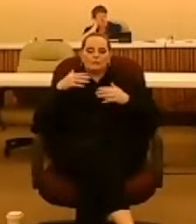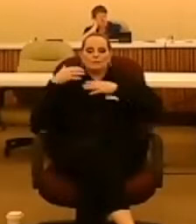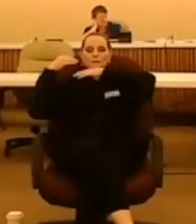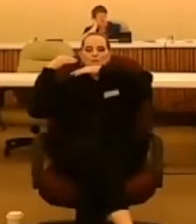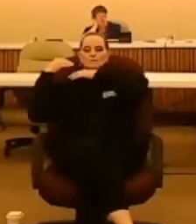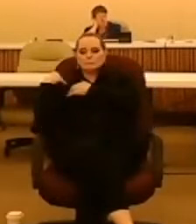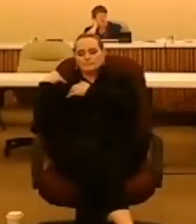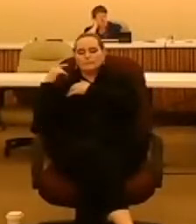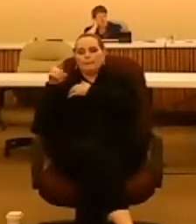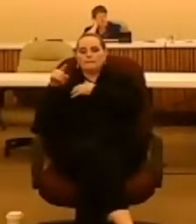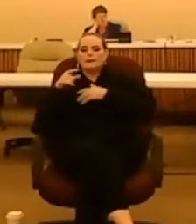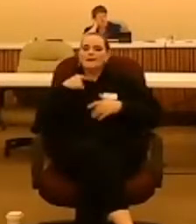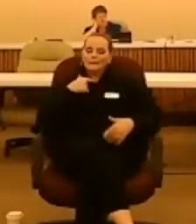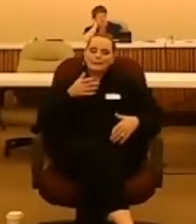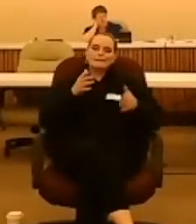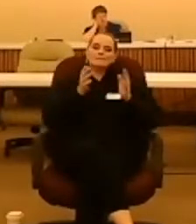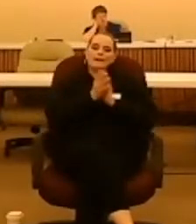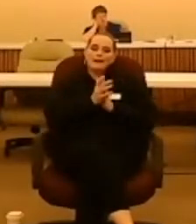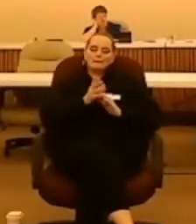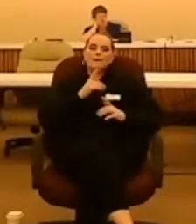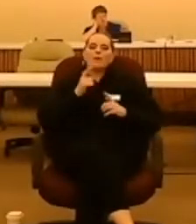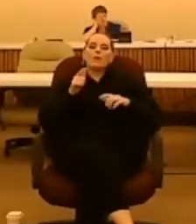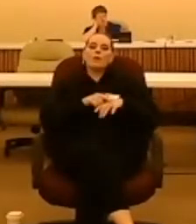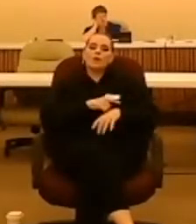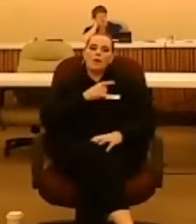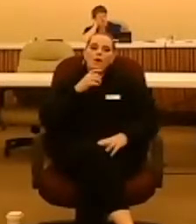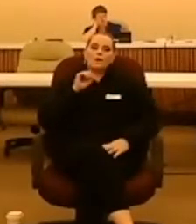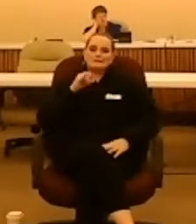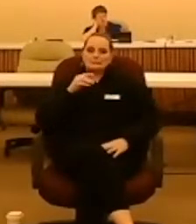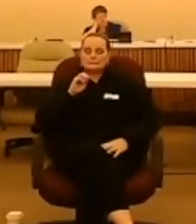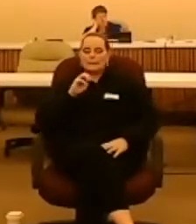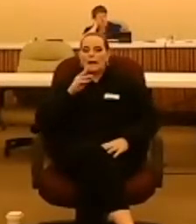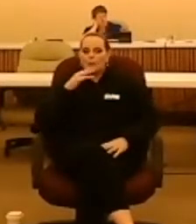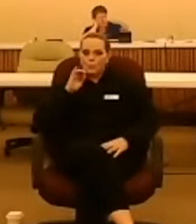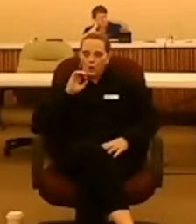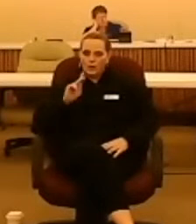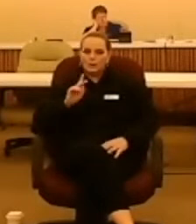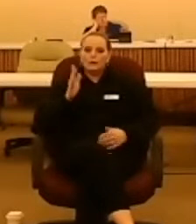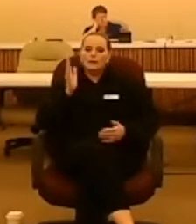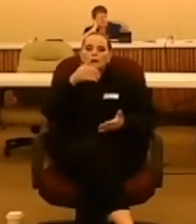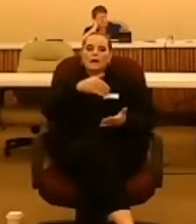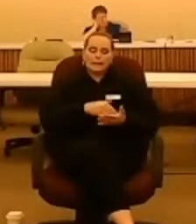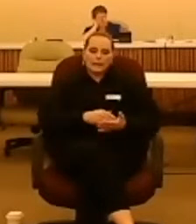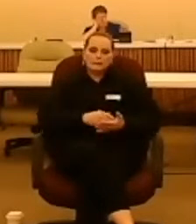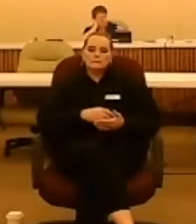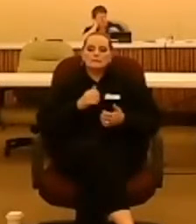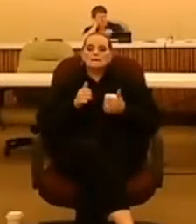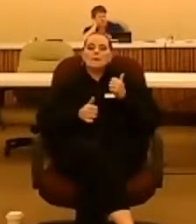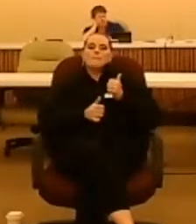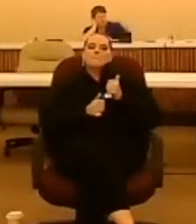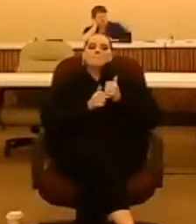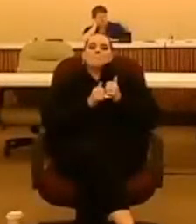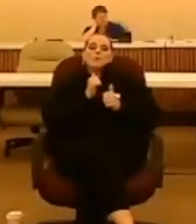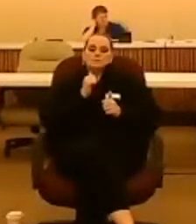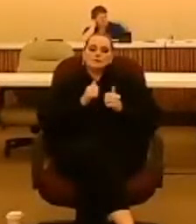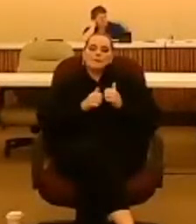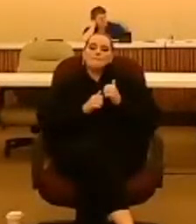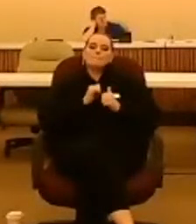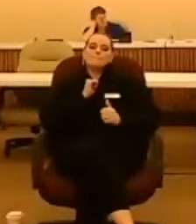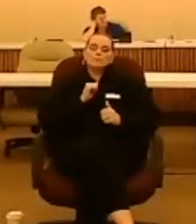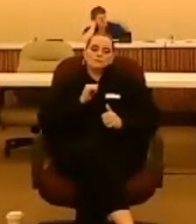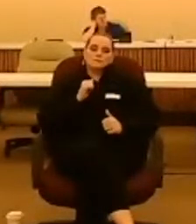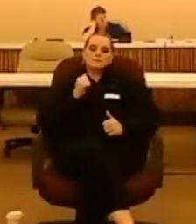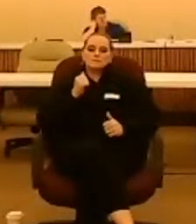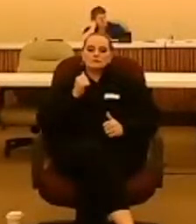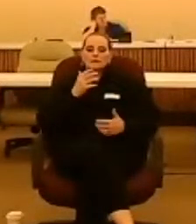he's putting in a long sidewalk, because it's again, the vast majority of their street